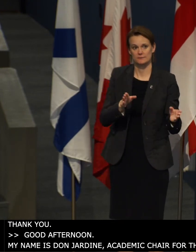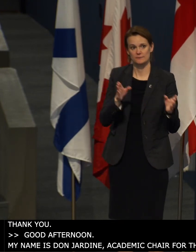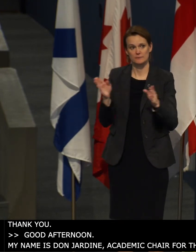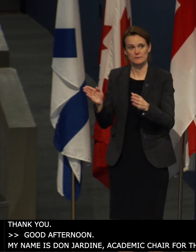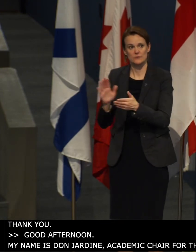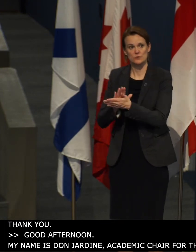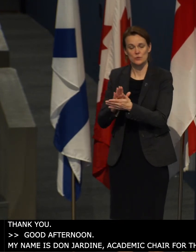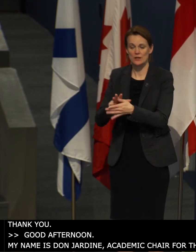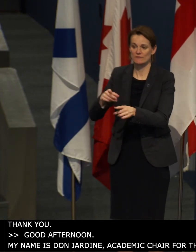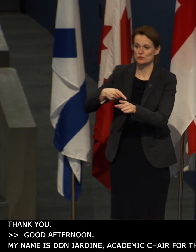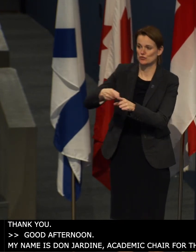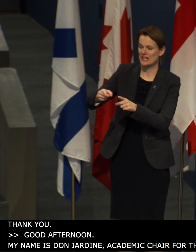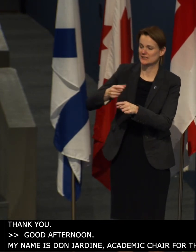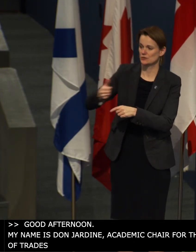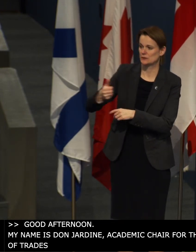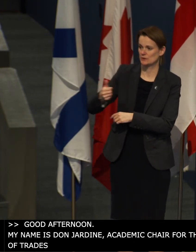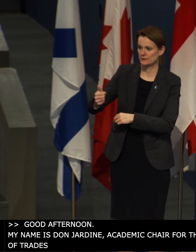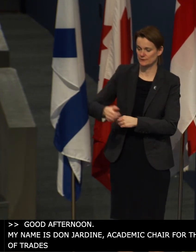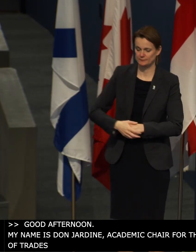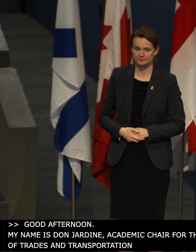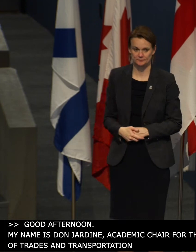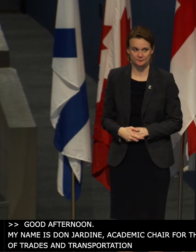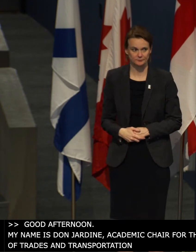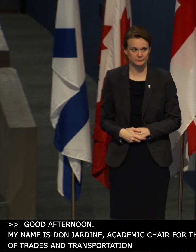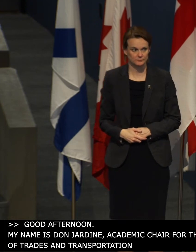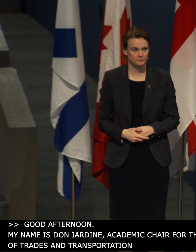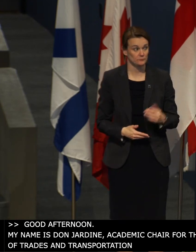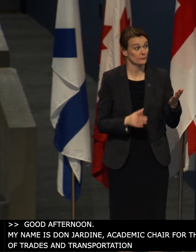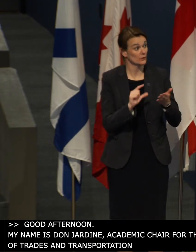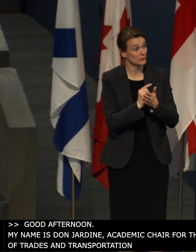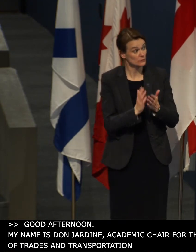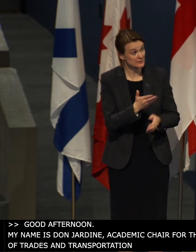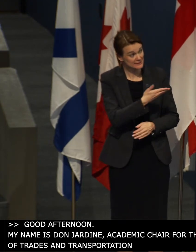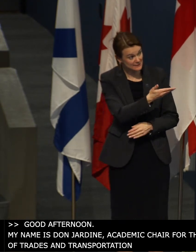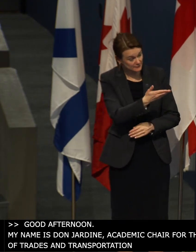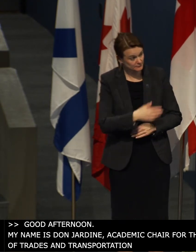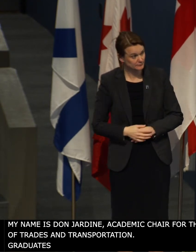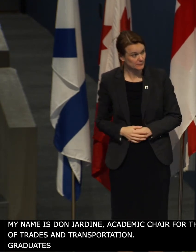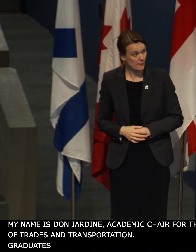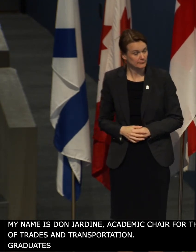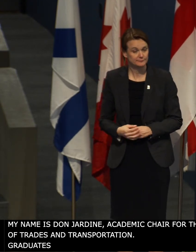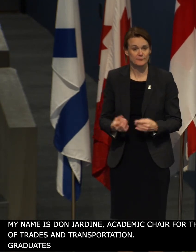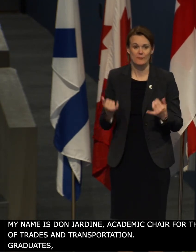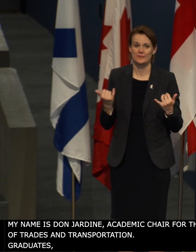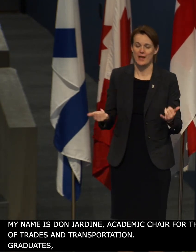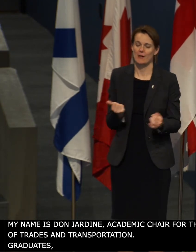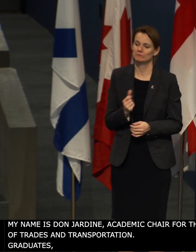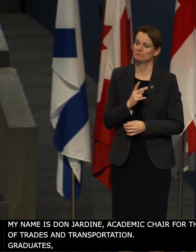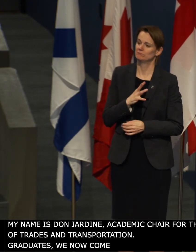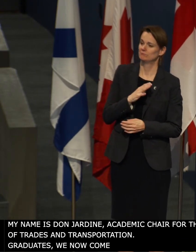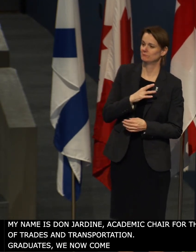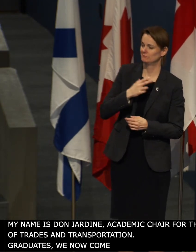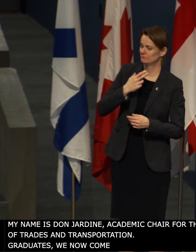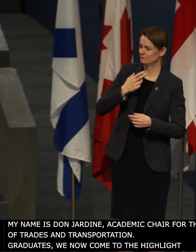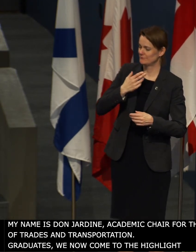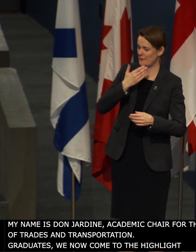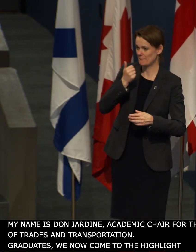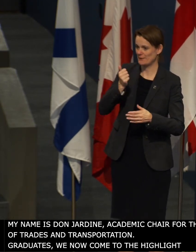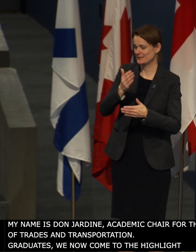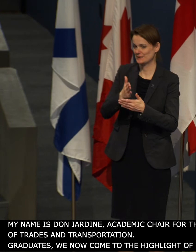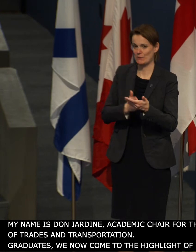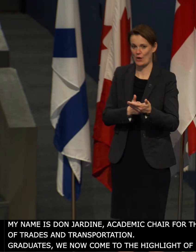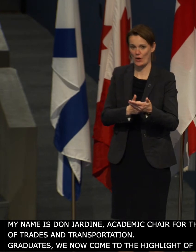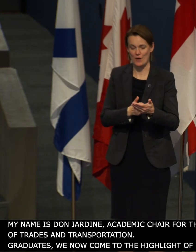School of Trades and Transportation. Graduates, we now come to the highlight of the ceremony,